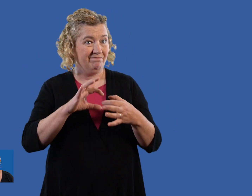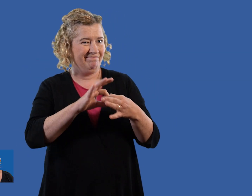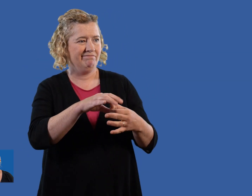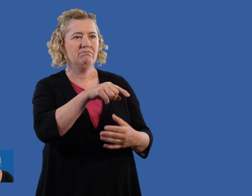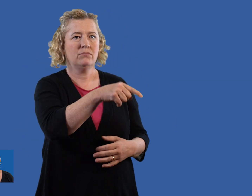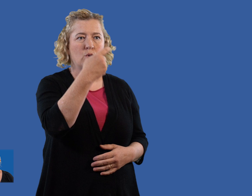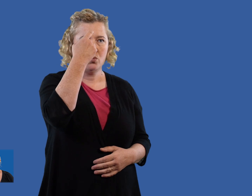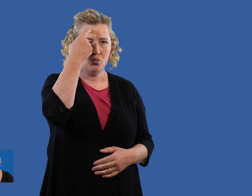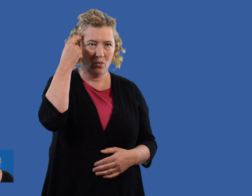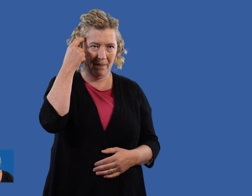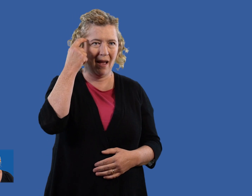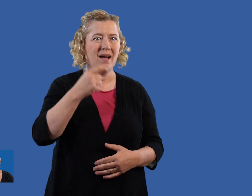physical reactions.